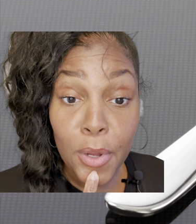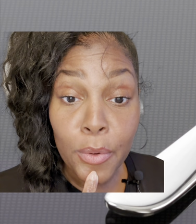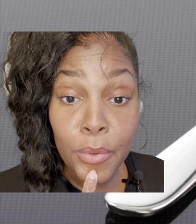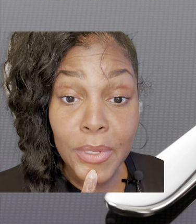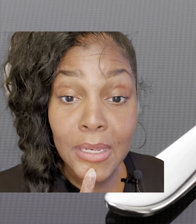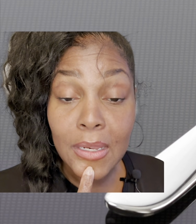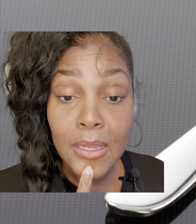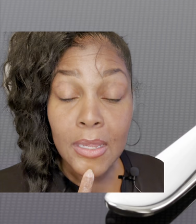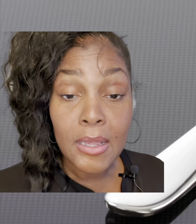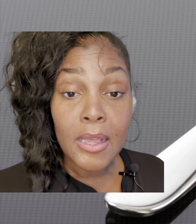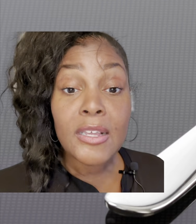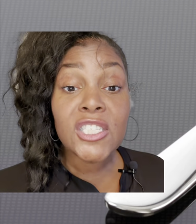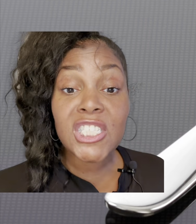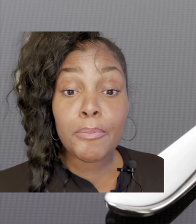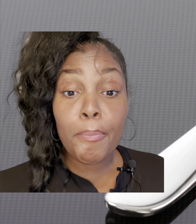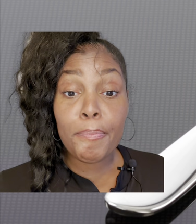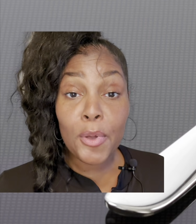spoon,